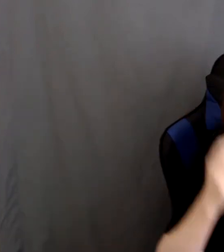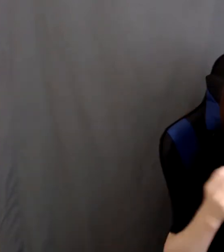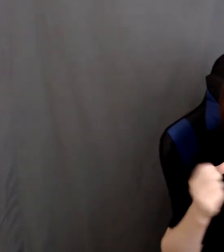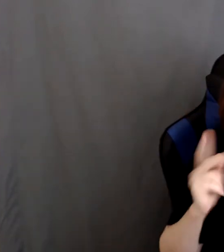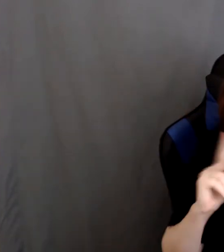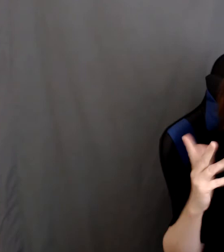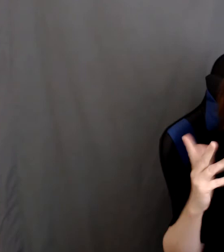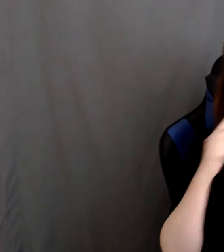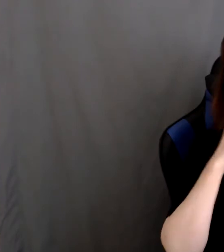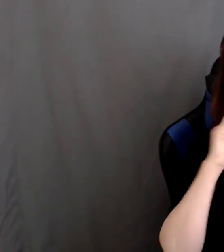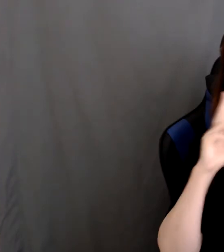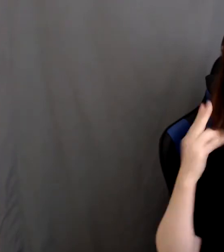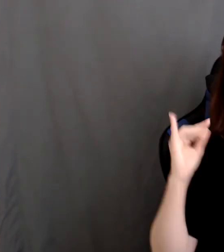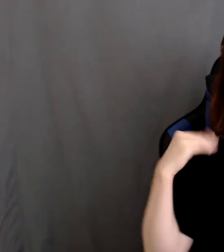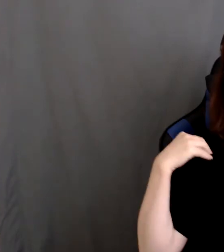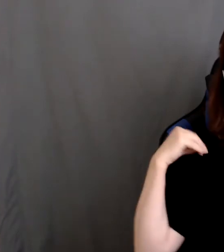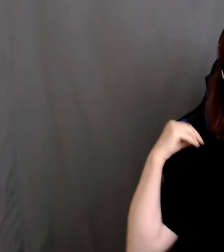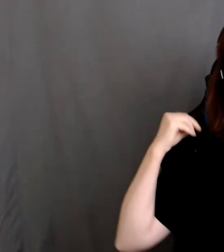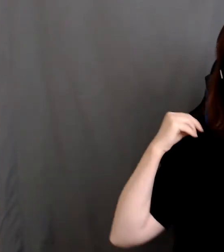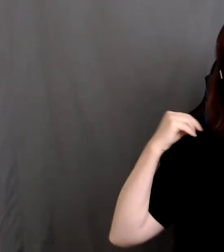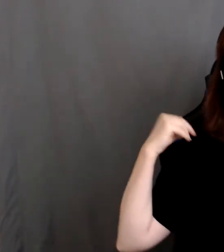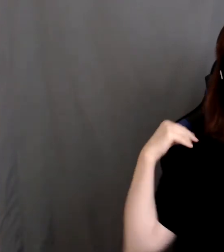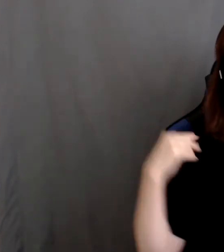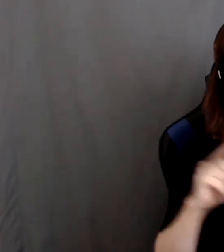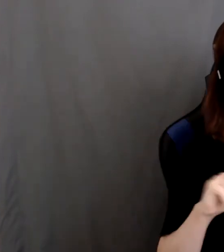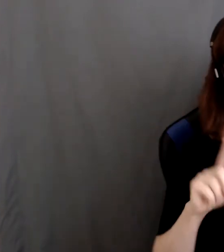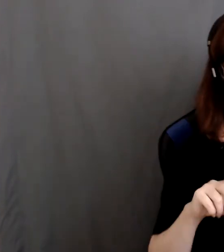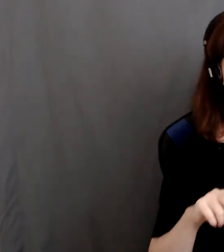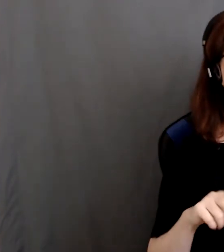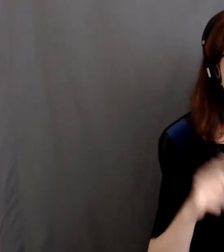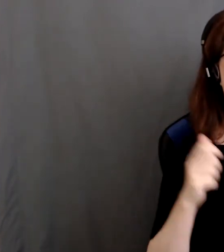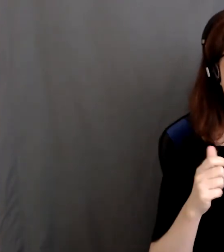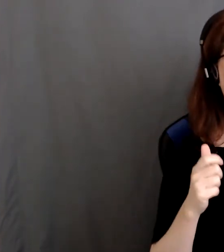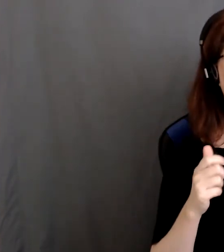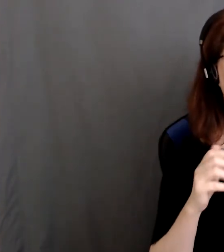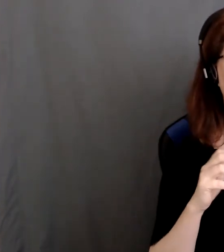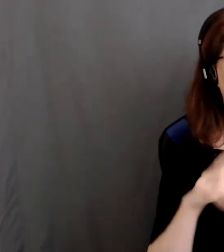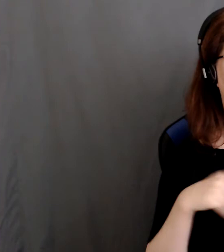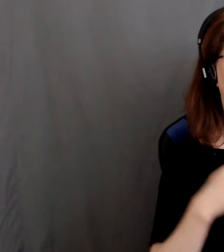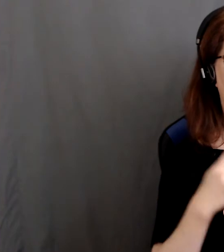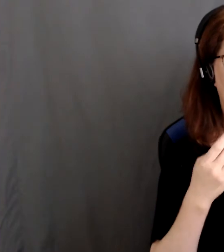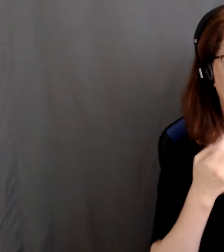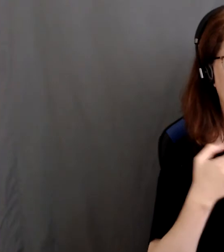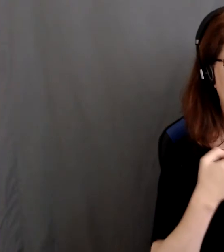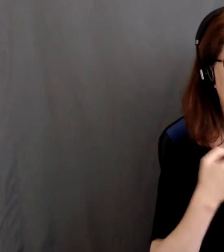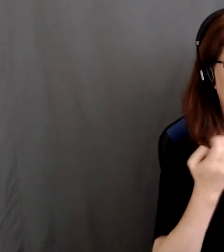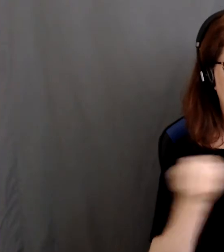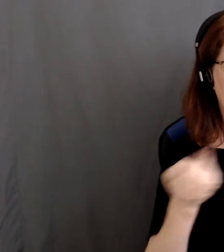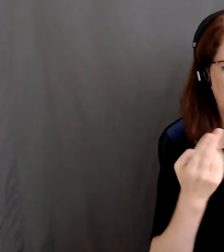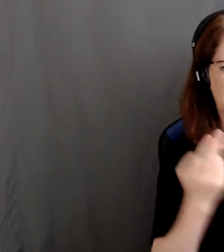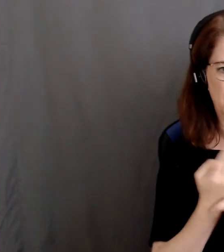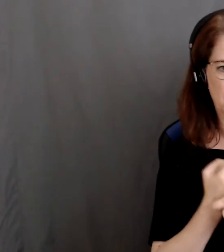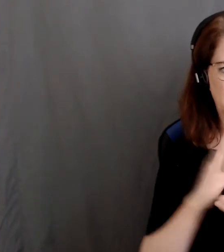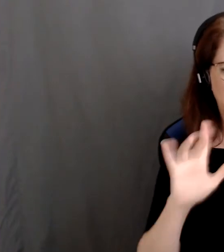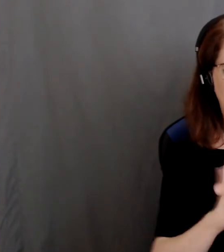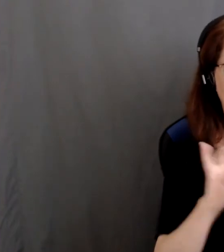already. But depending on what device you have, scroll to the